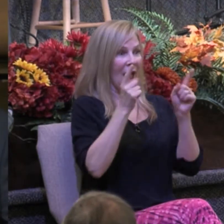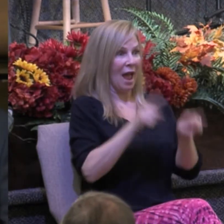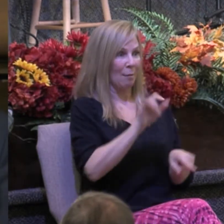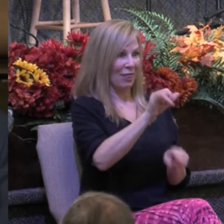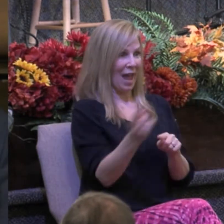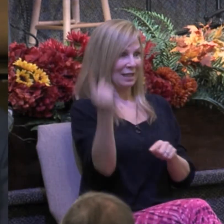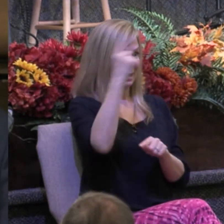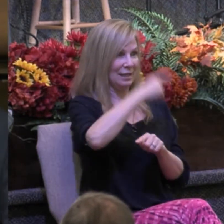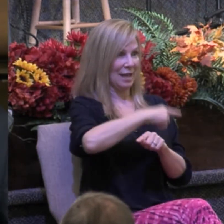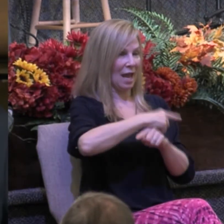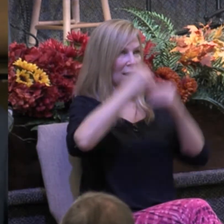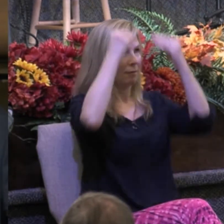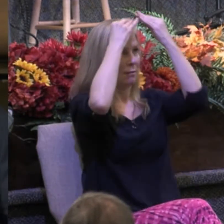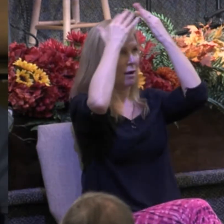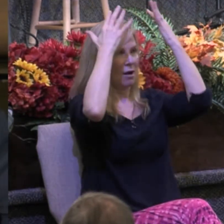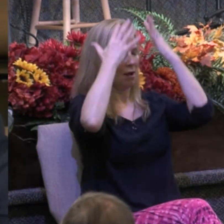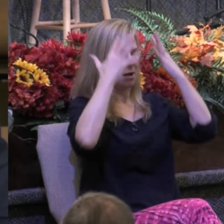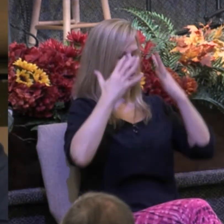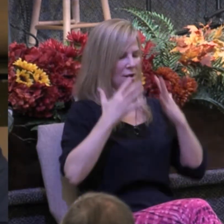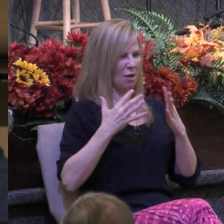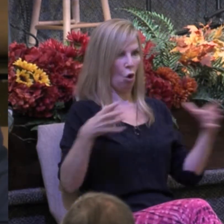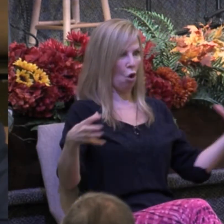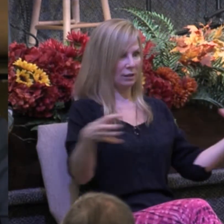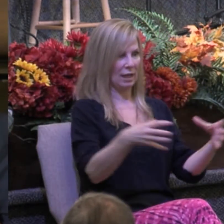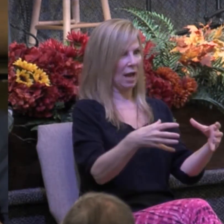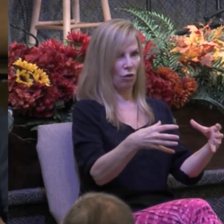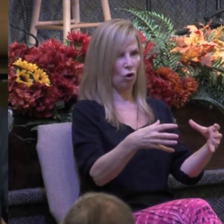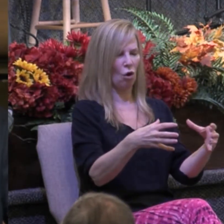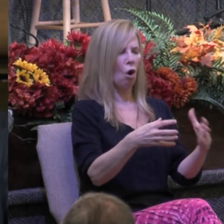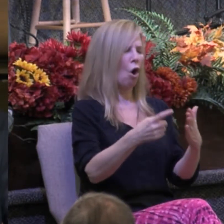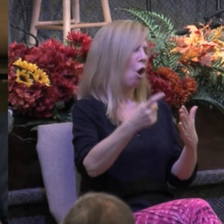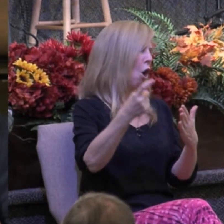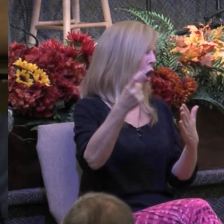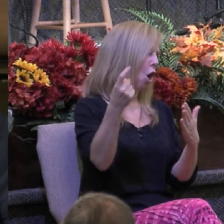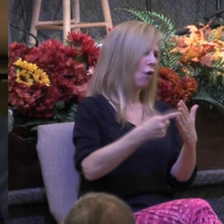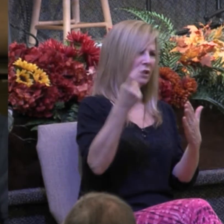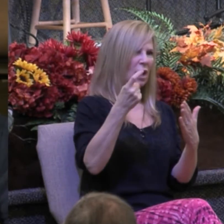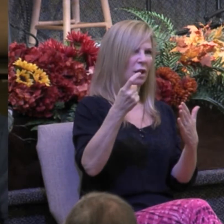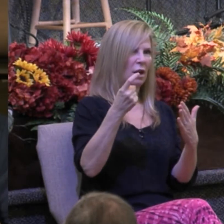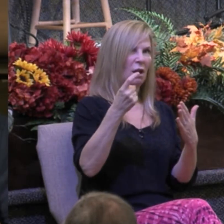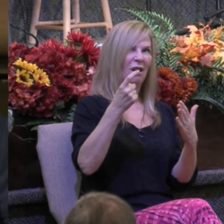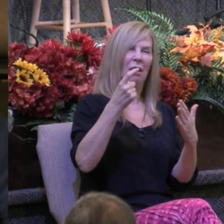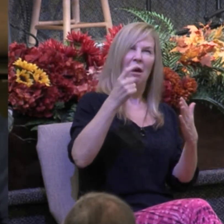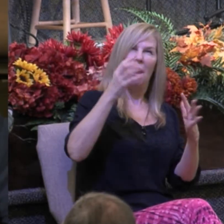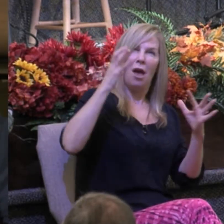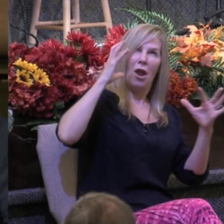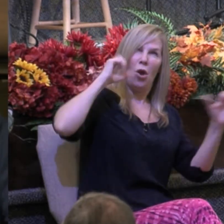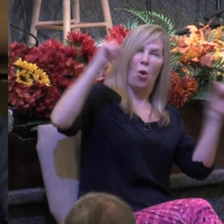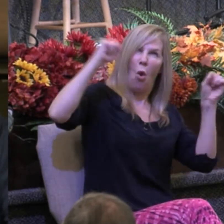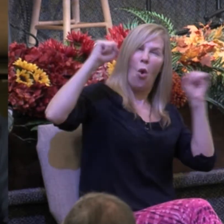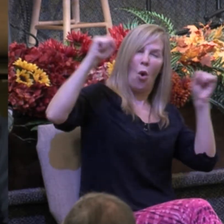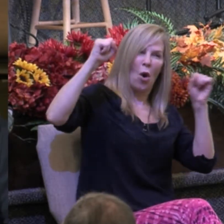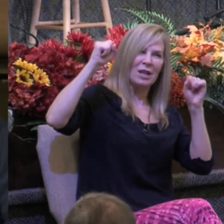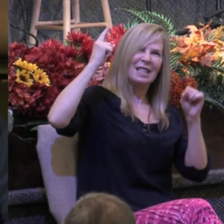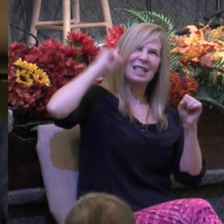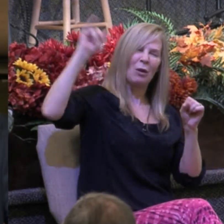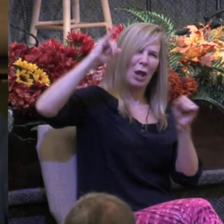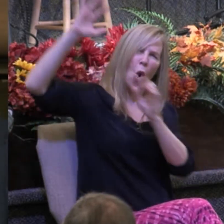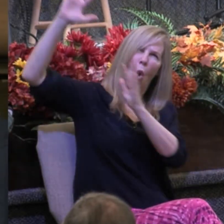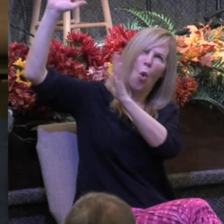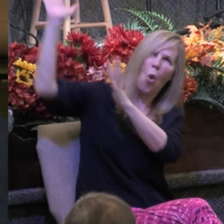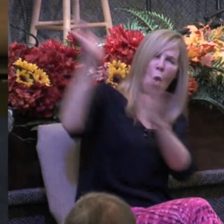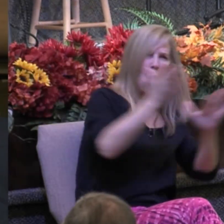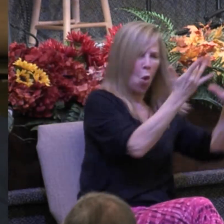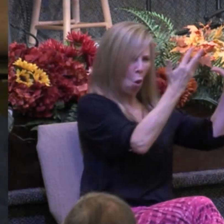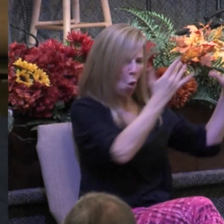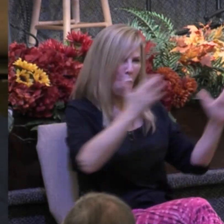had come, they were all together in one place, and suddenly there came from heaven a noise like a violent rushing wind, and it filled the whole house where